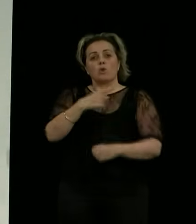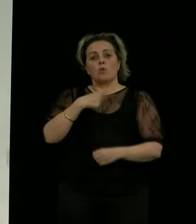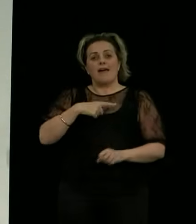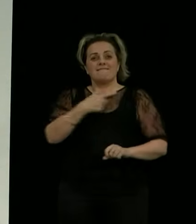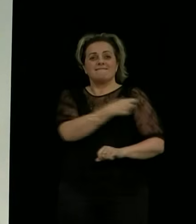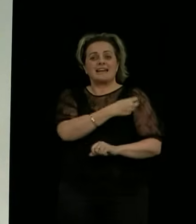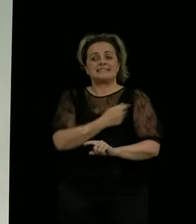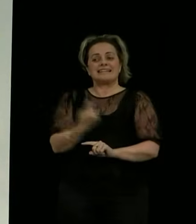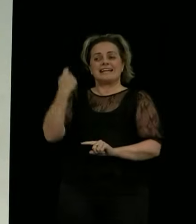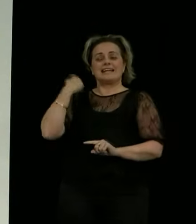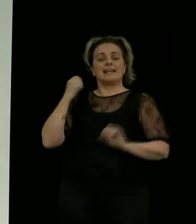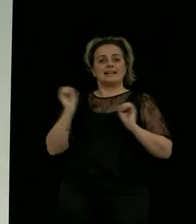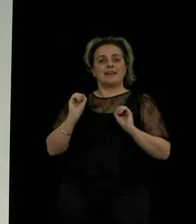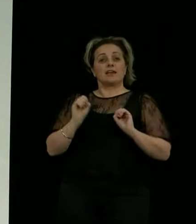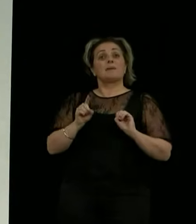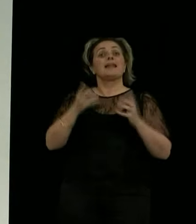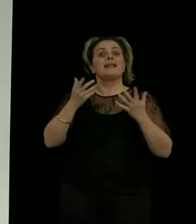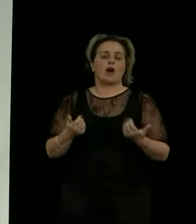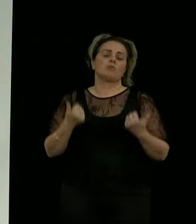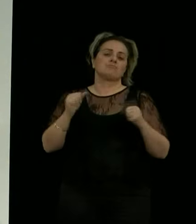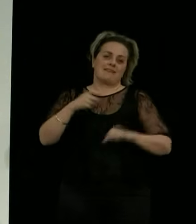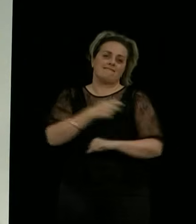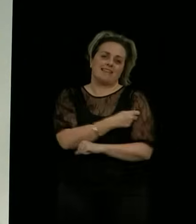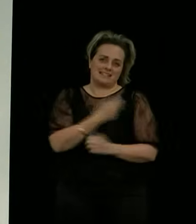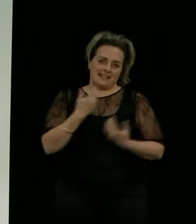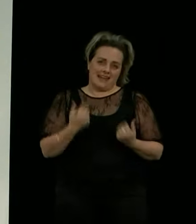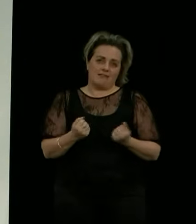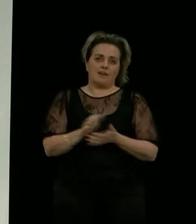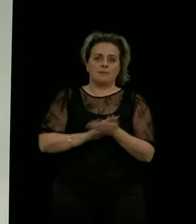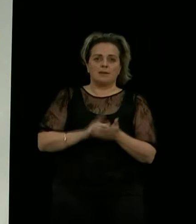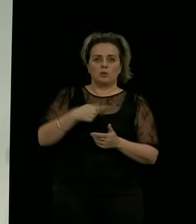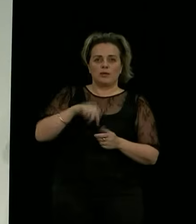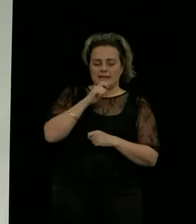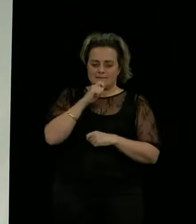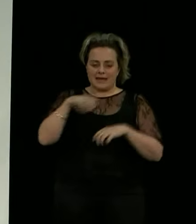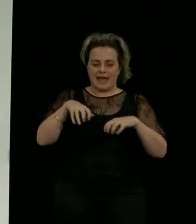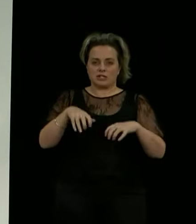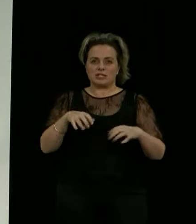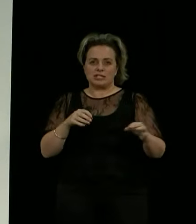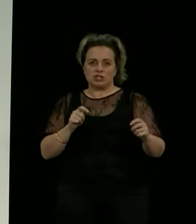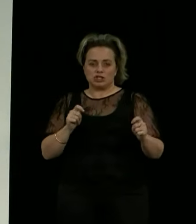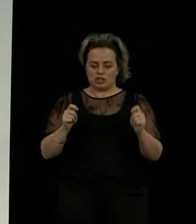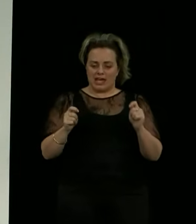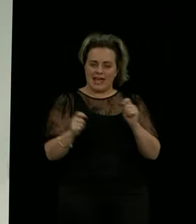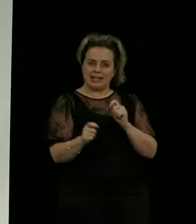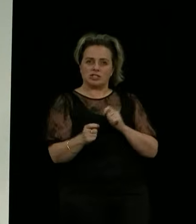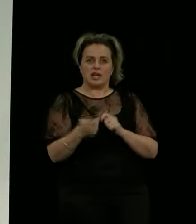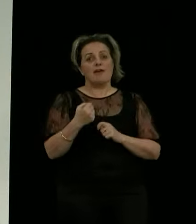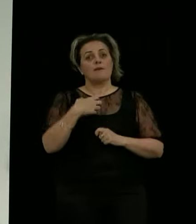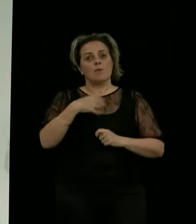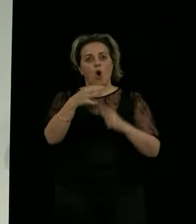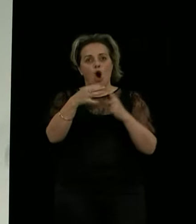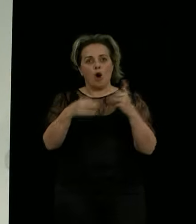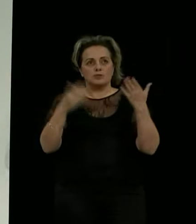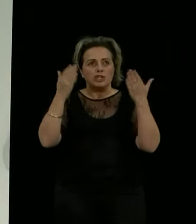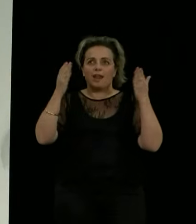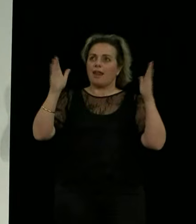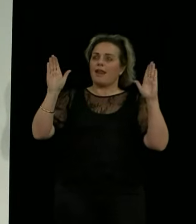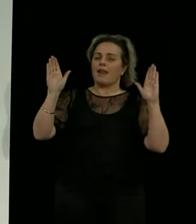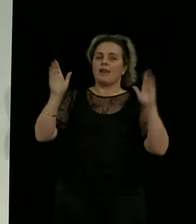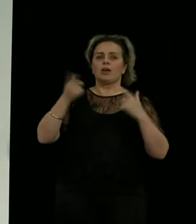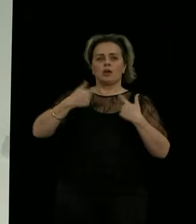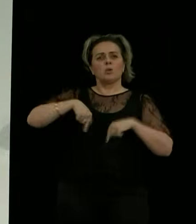we do. So we can begin to change the way we do things. We have more options, and there's good cause for us to